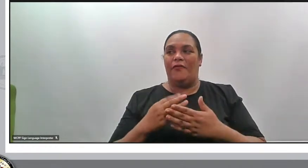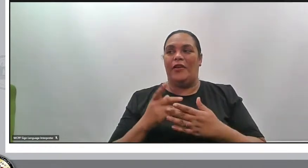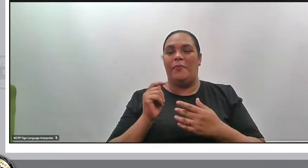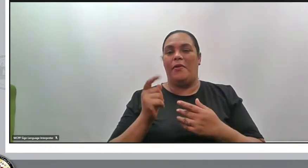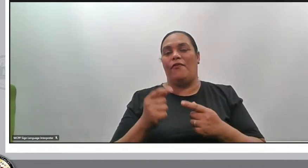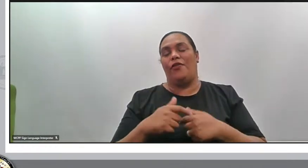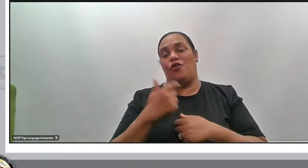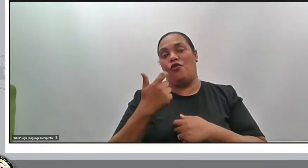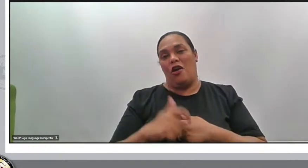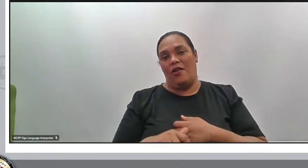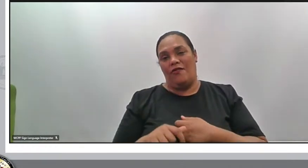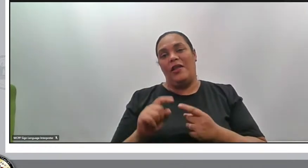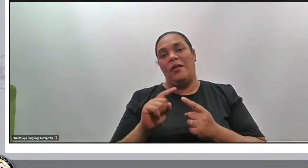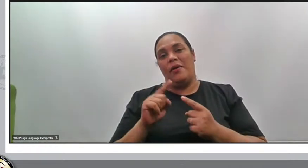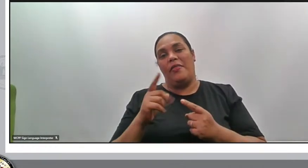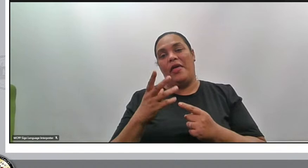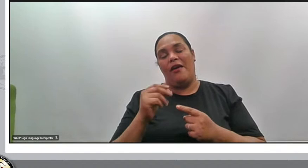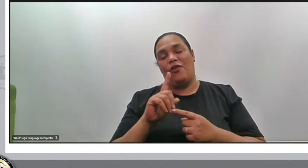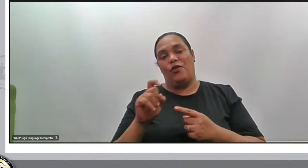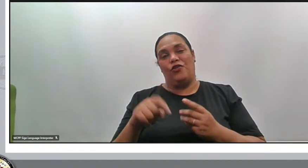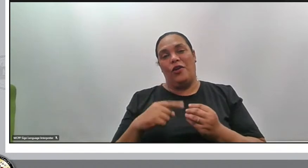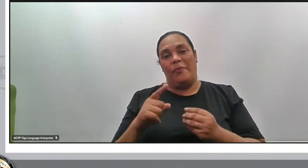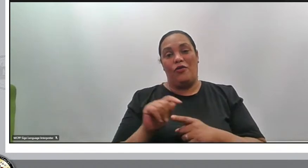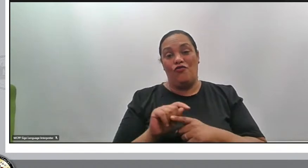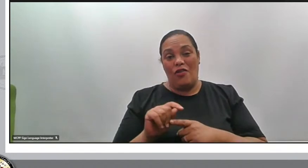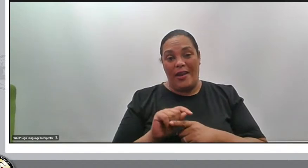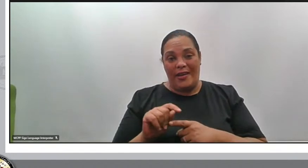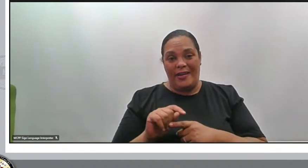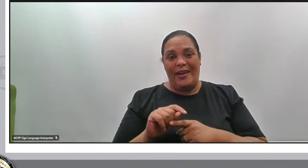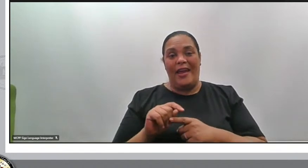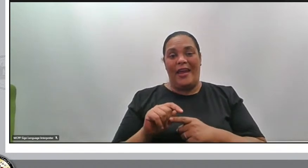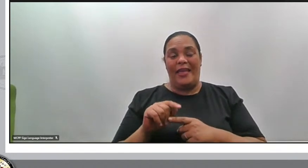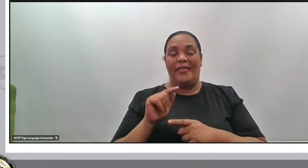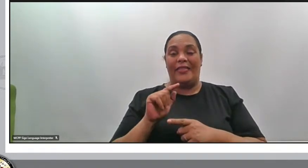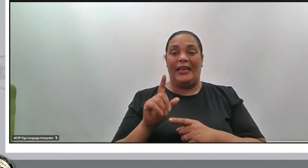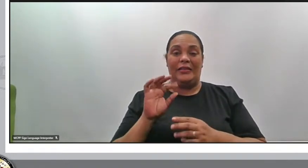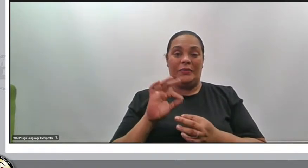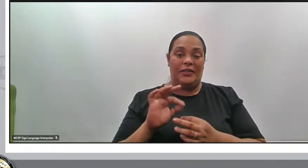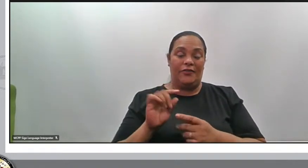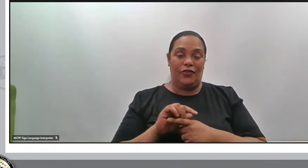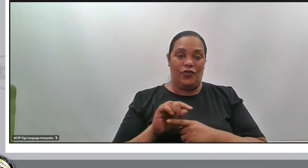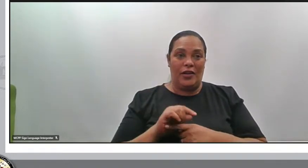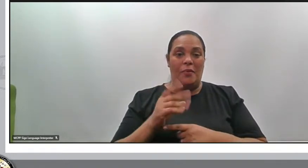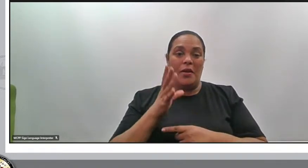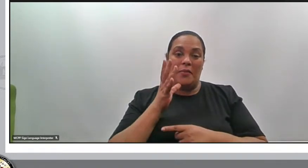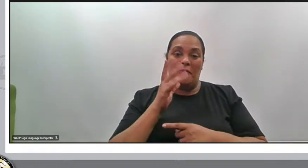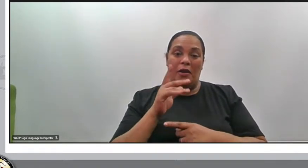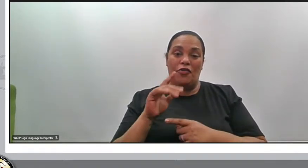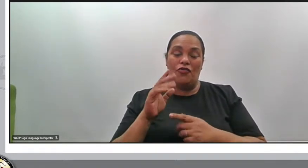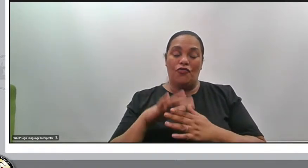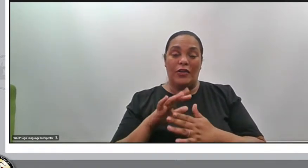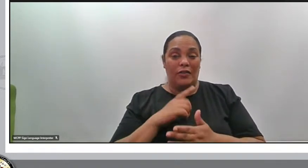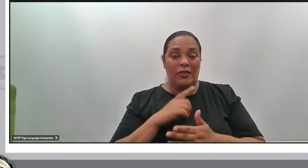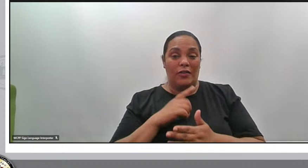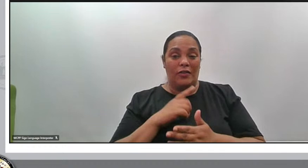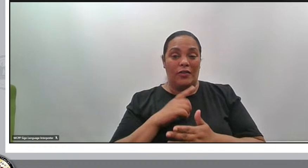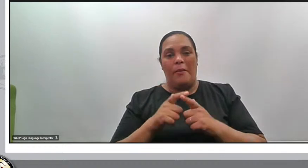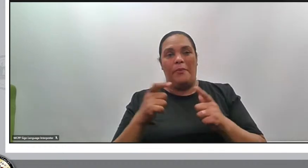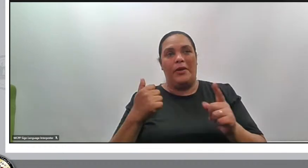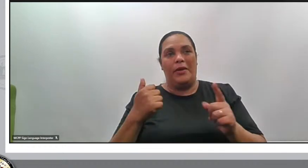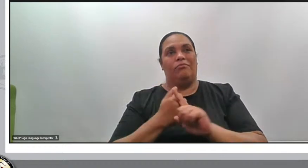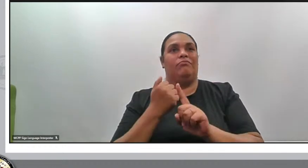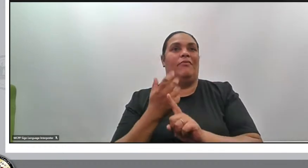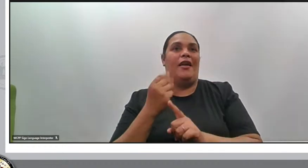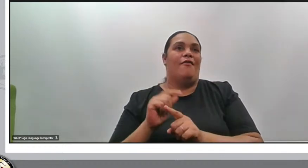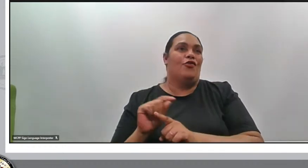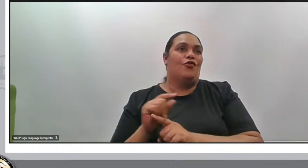specifically. I think then there was a question regarding the training, the decrease in that specifically. And the main reason for that is there was a big drive to have quite a bit of